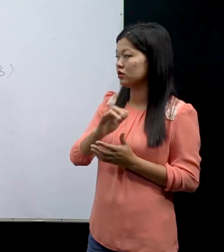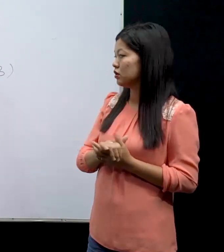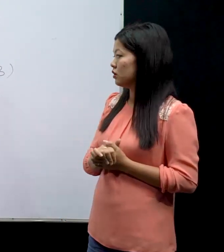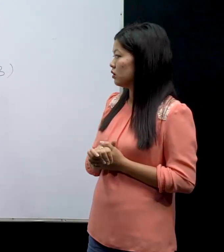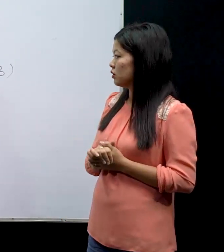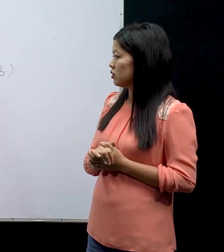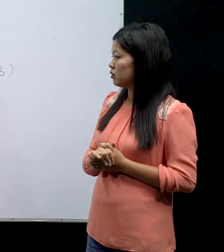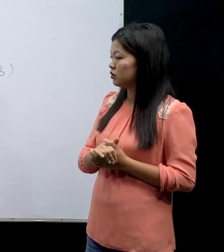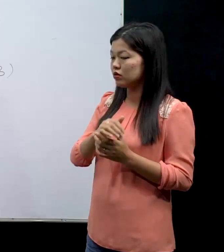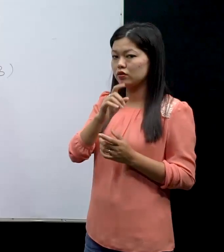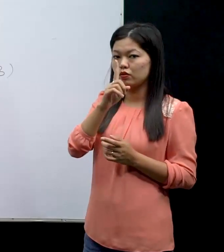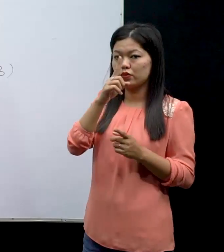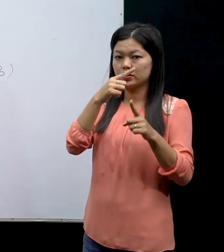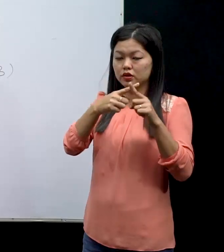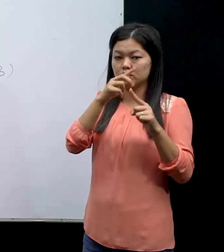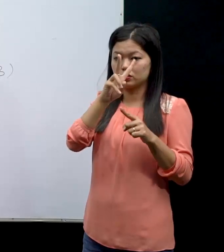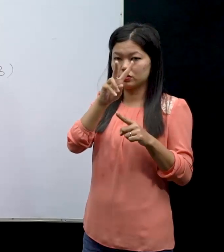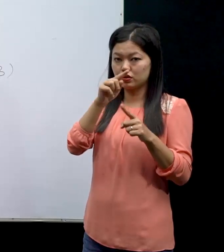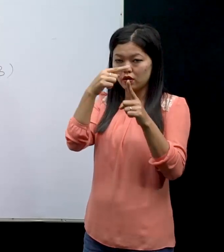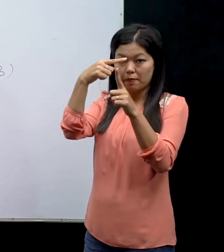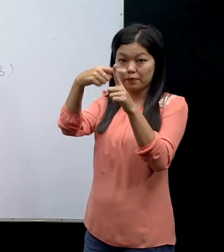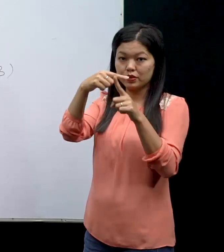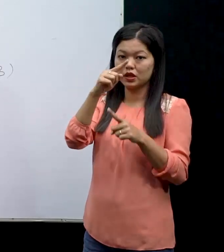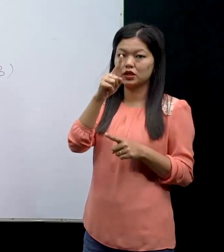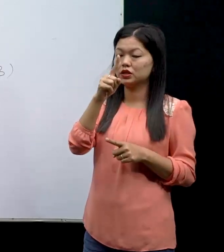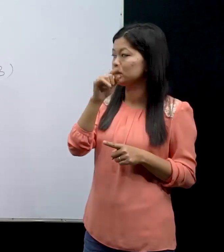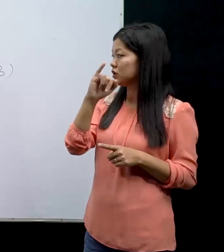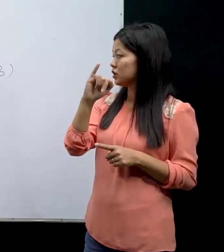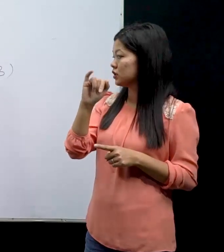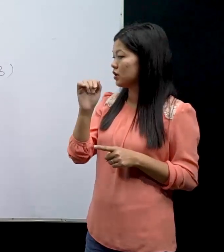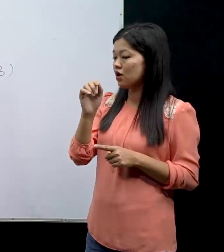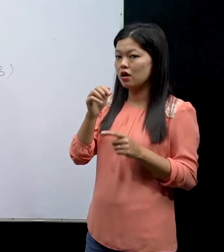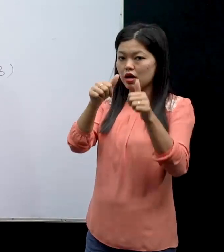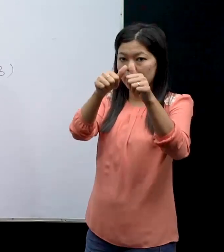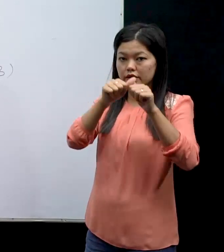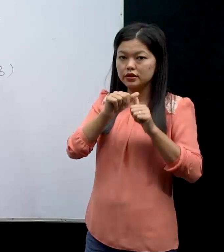16. That means the answer we have is 18. That means